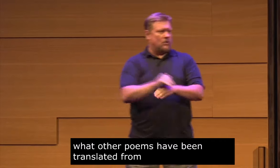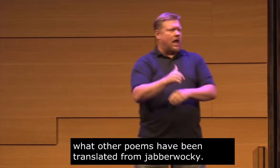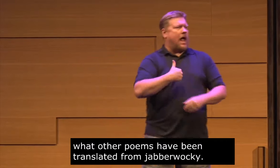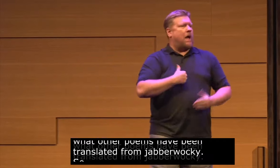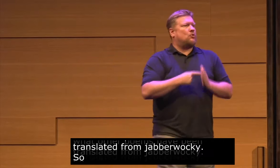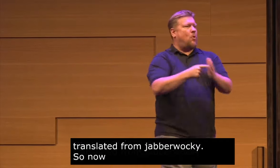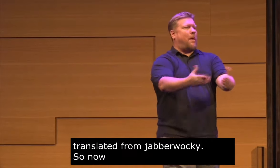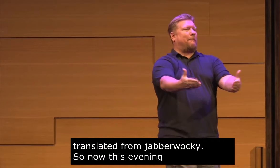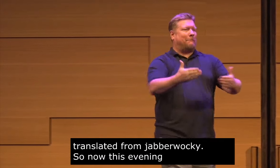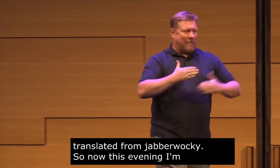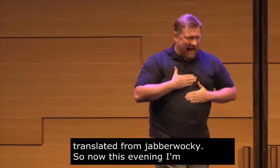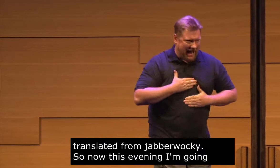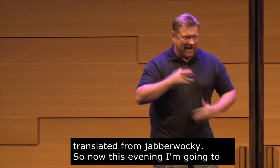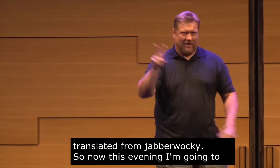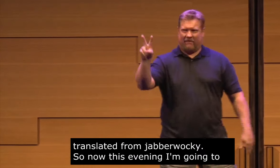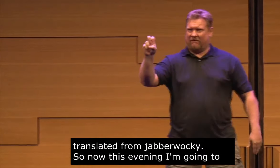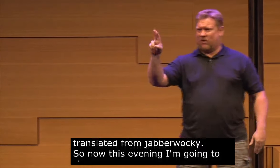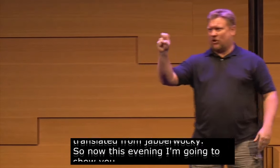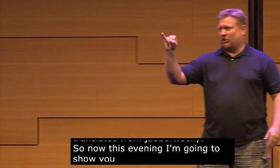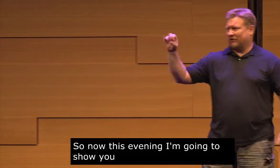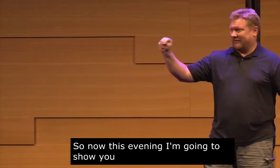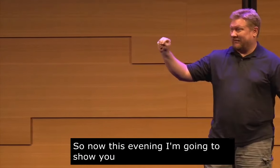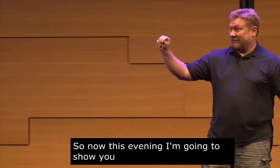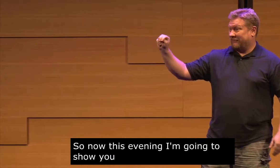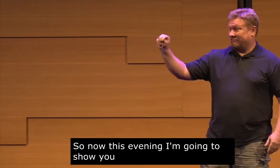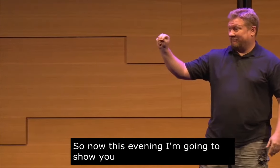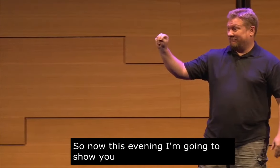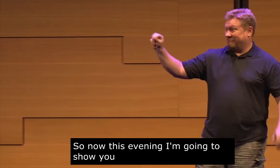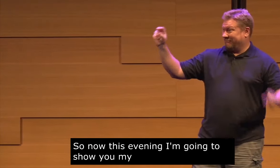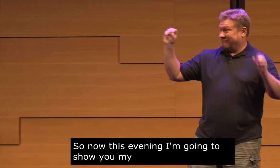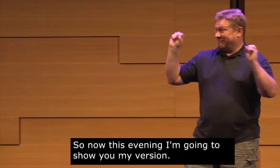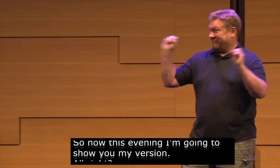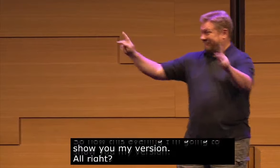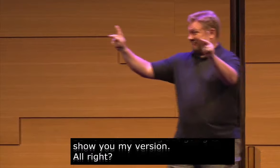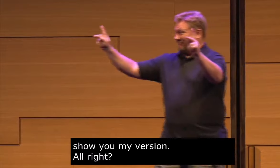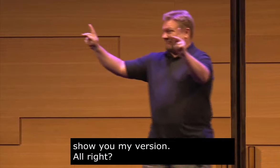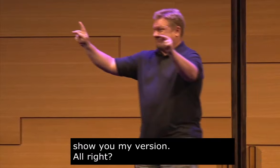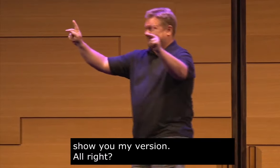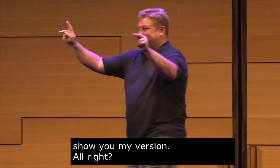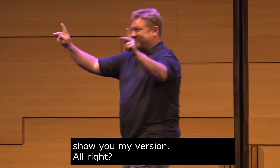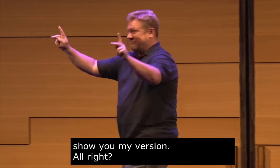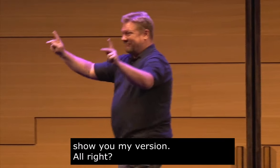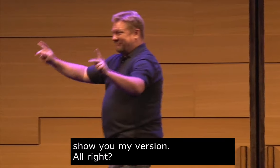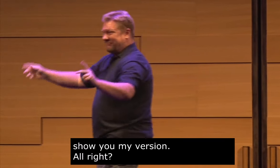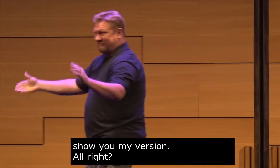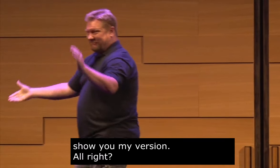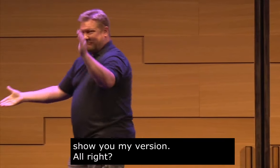So now, this evening, I'm going to show you my version. All right?